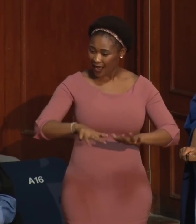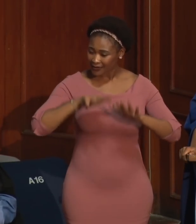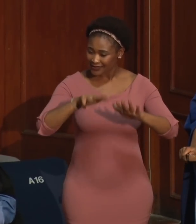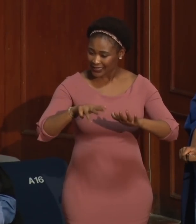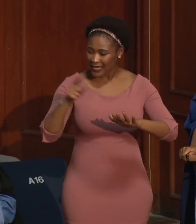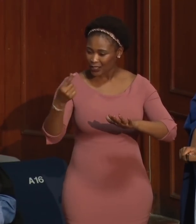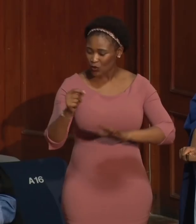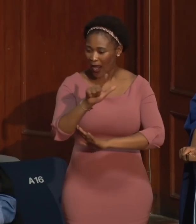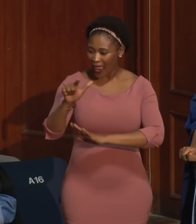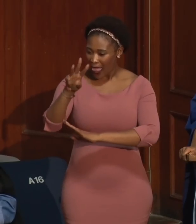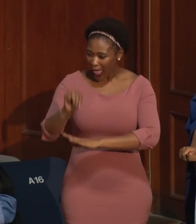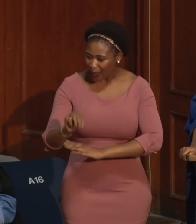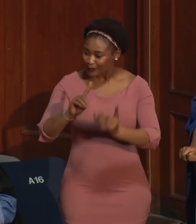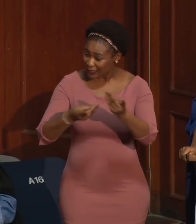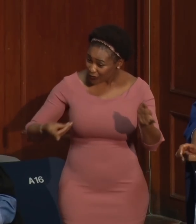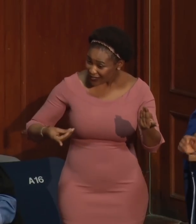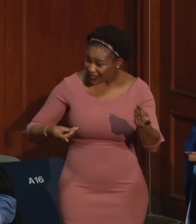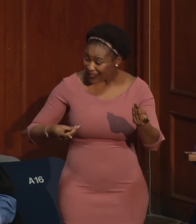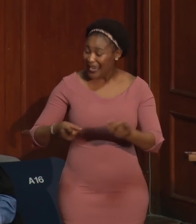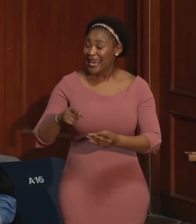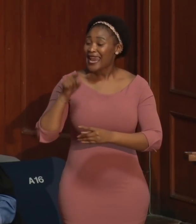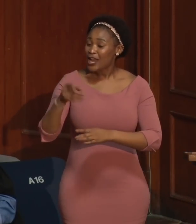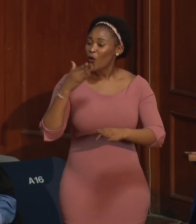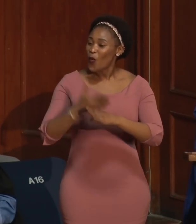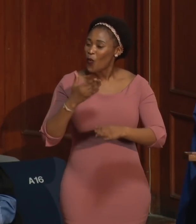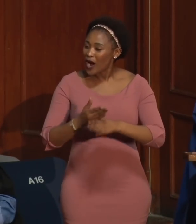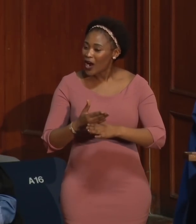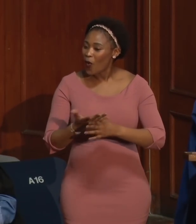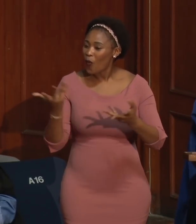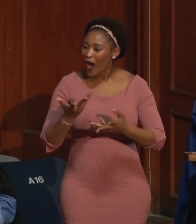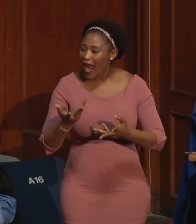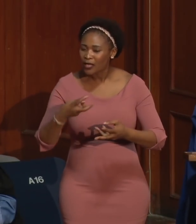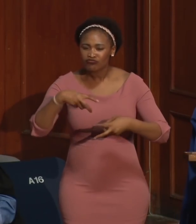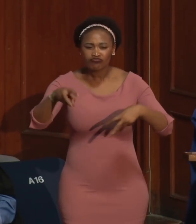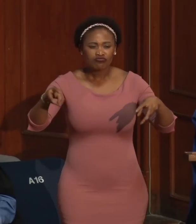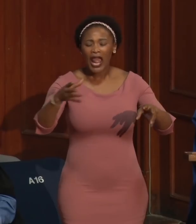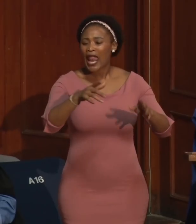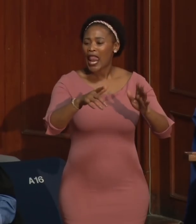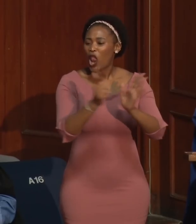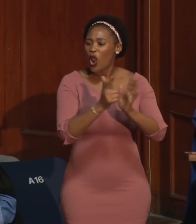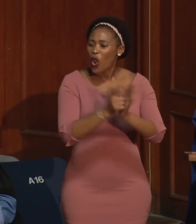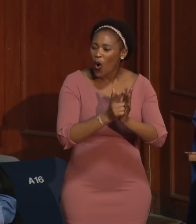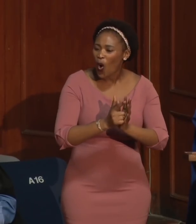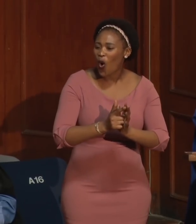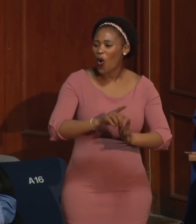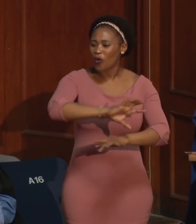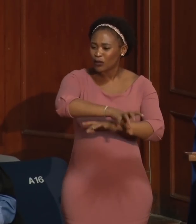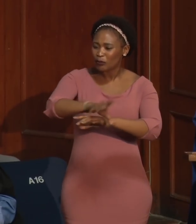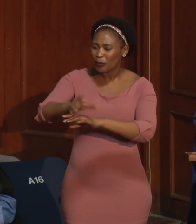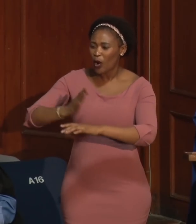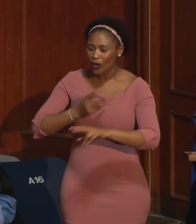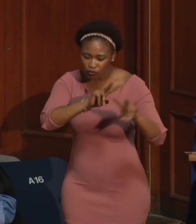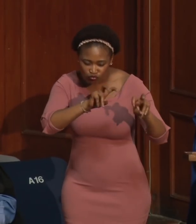his LLM degree, is currently working on applications to law firms in order to serve his articles next